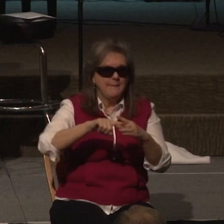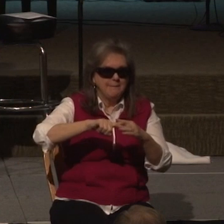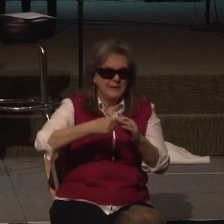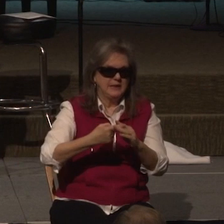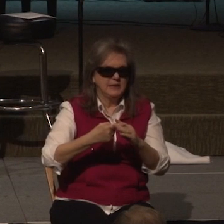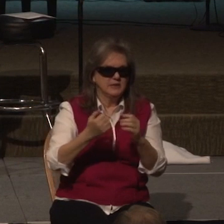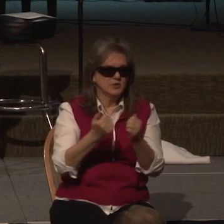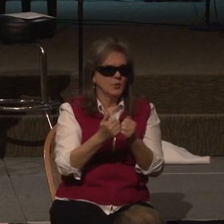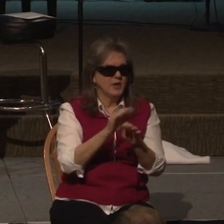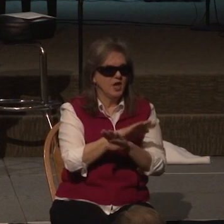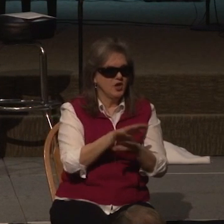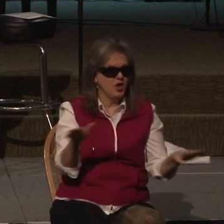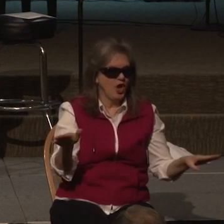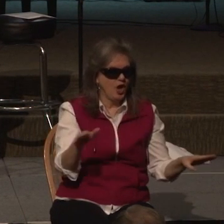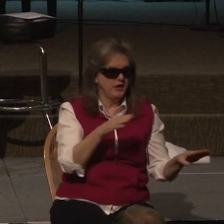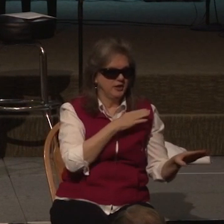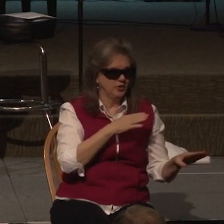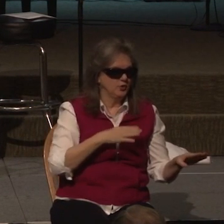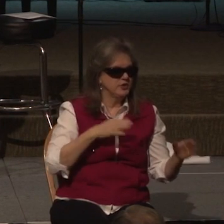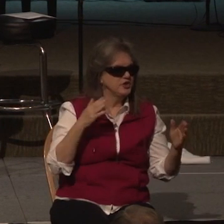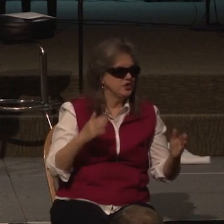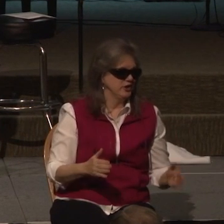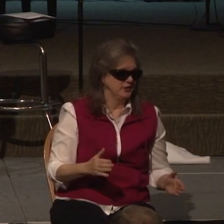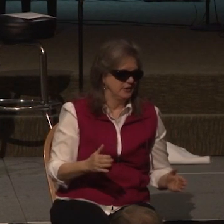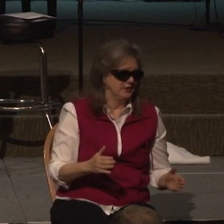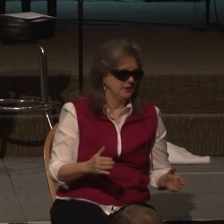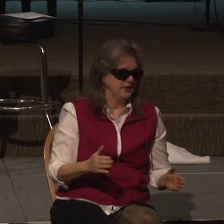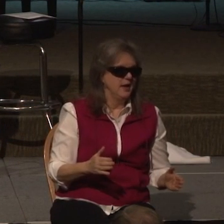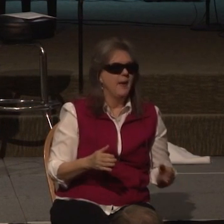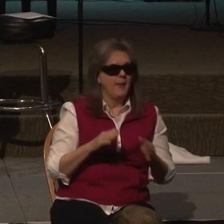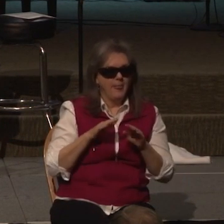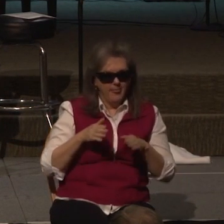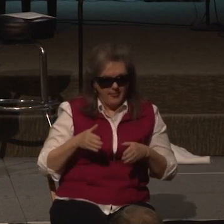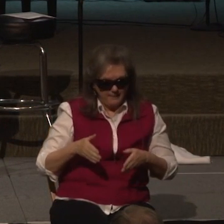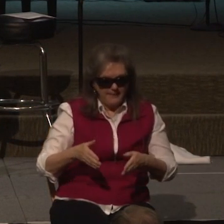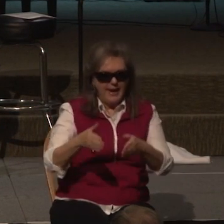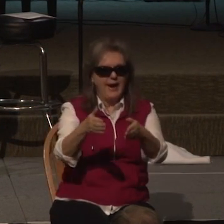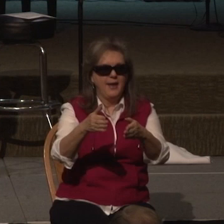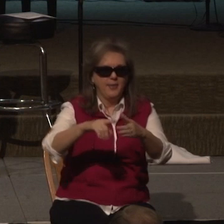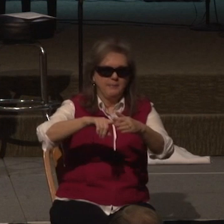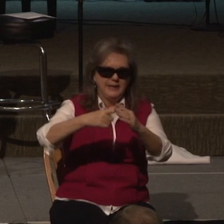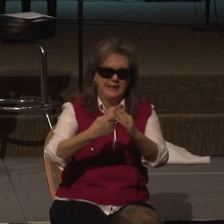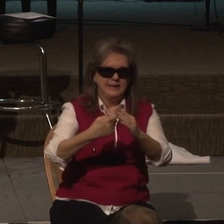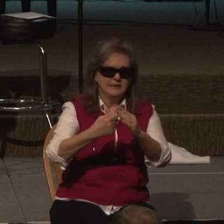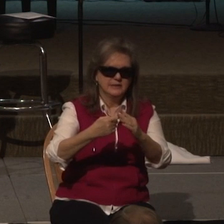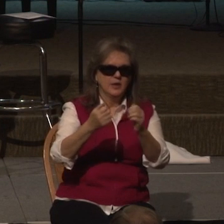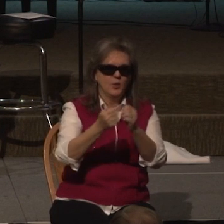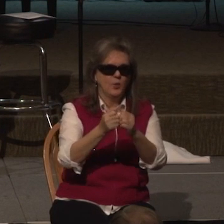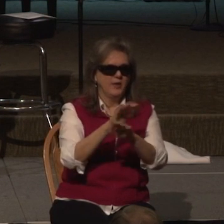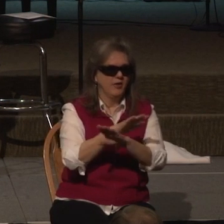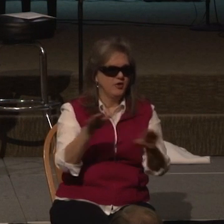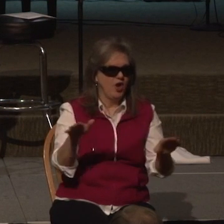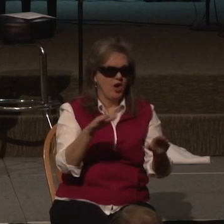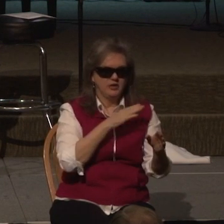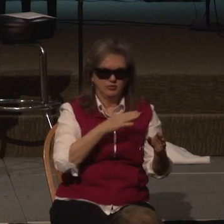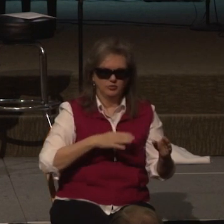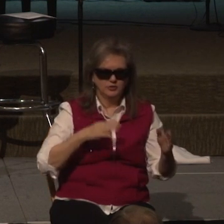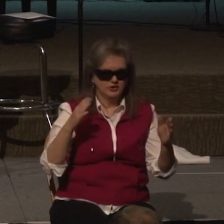with non-Christians. The path of disciple making begins with